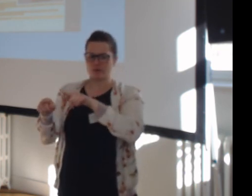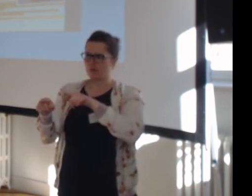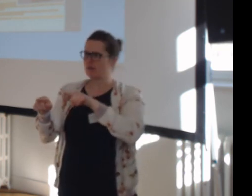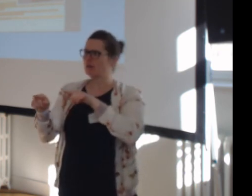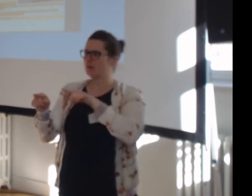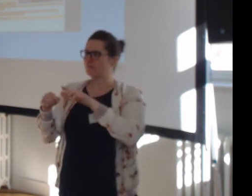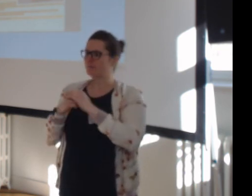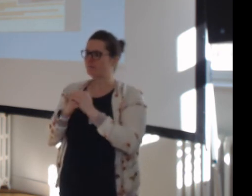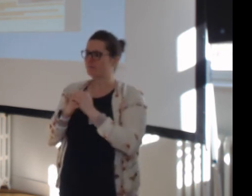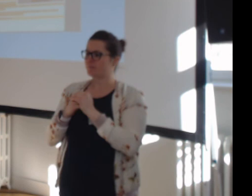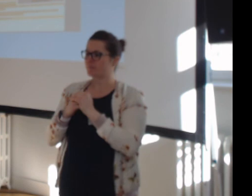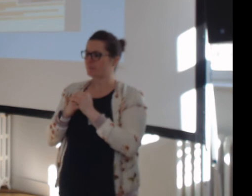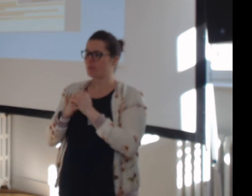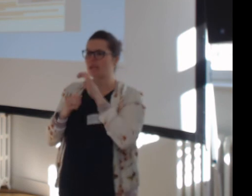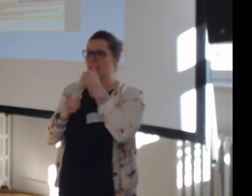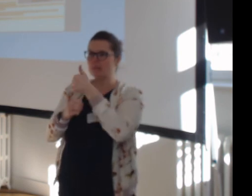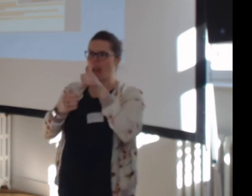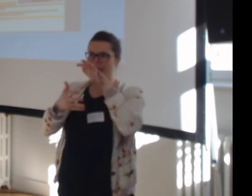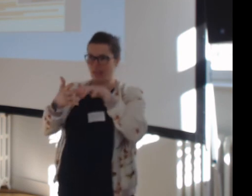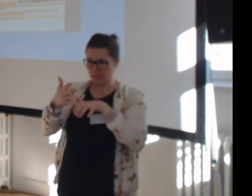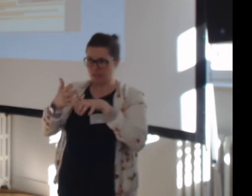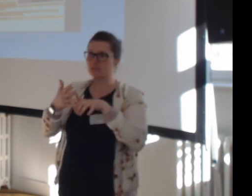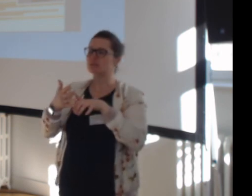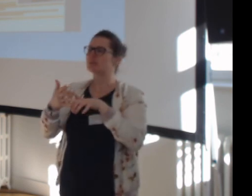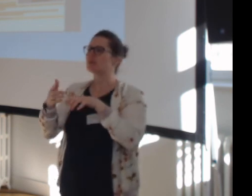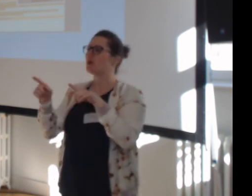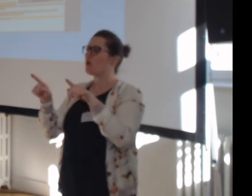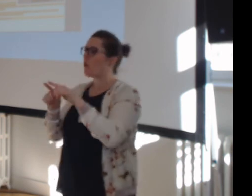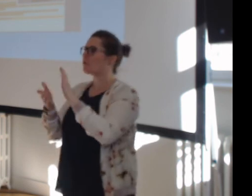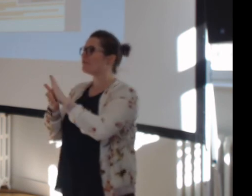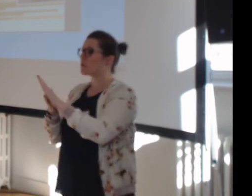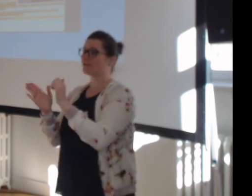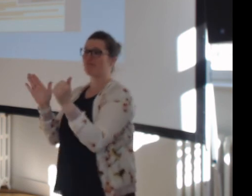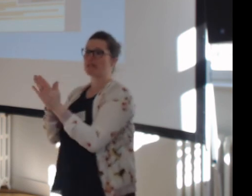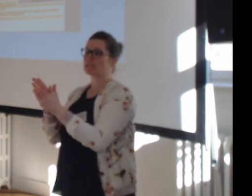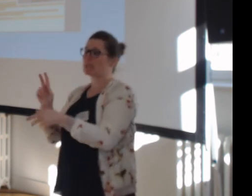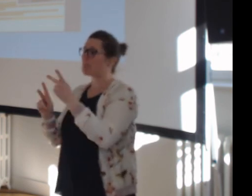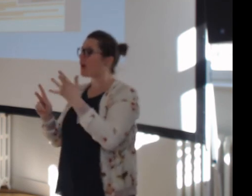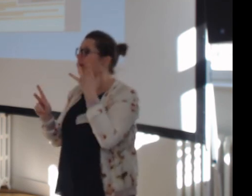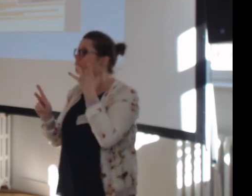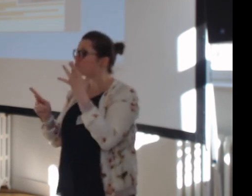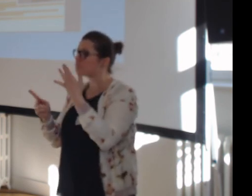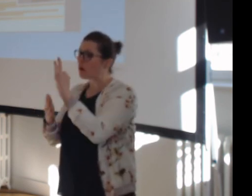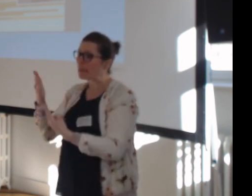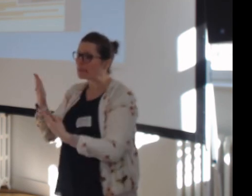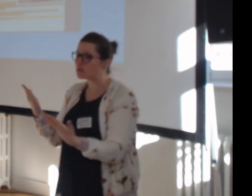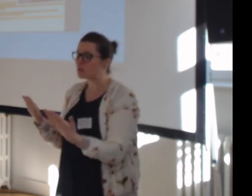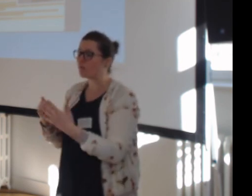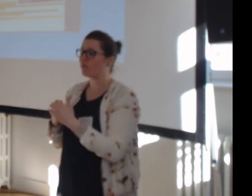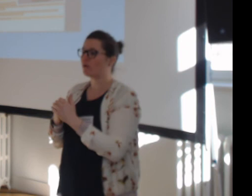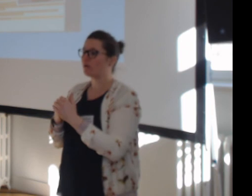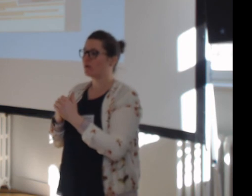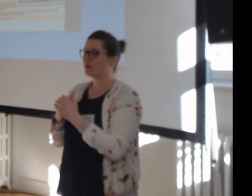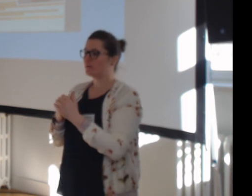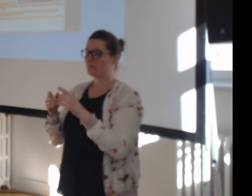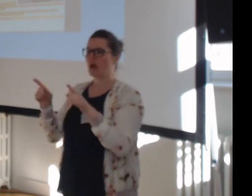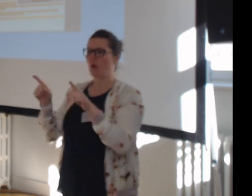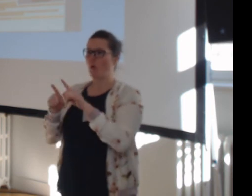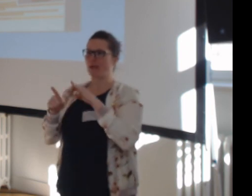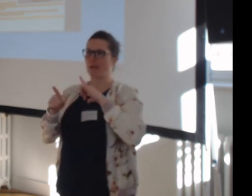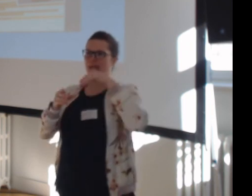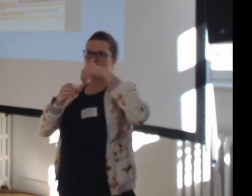brings up, instead of all of that text, it brings an easy to read version of the text, and it also has the table